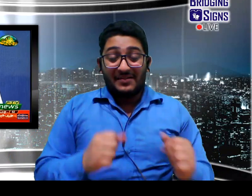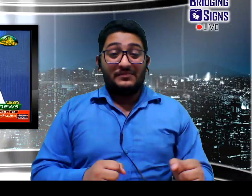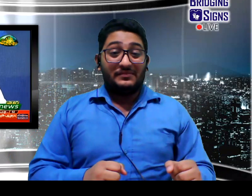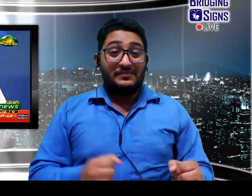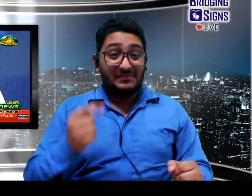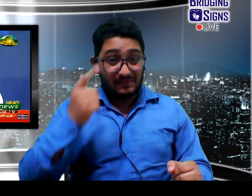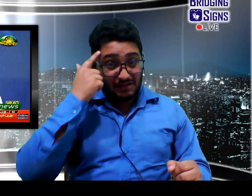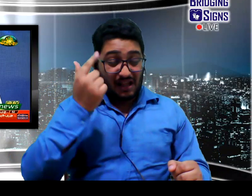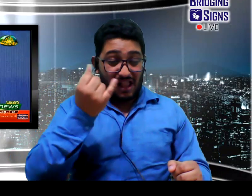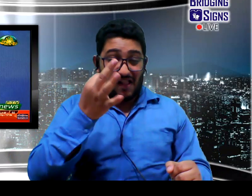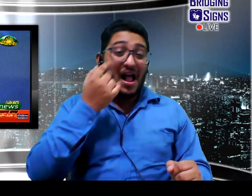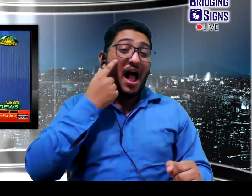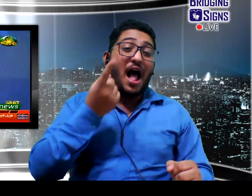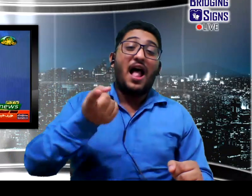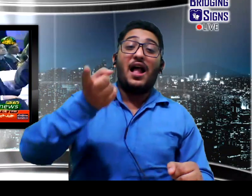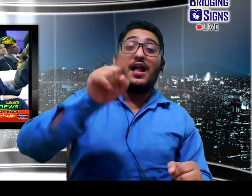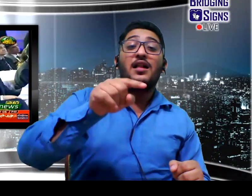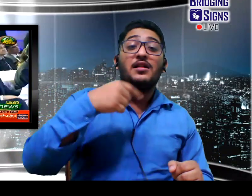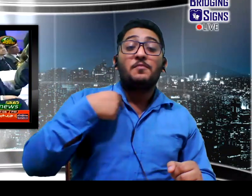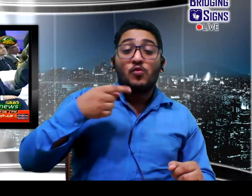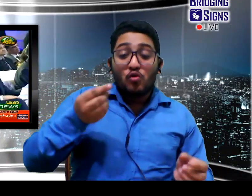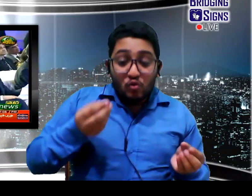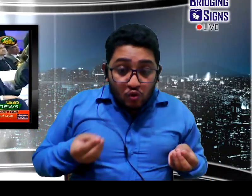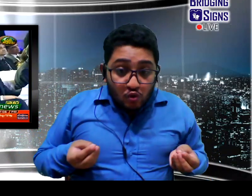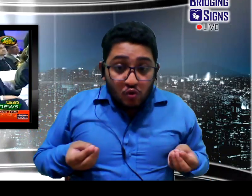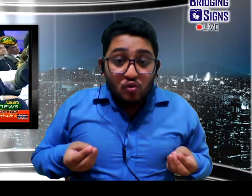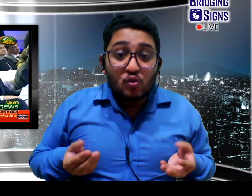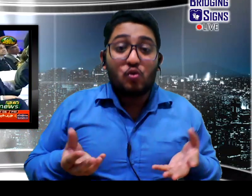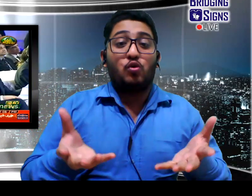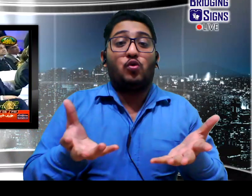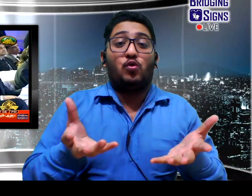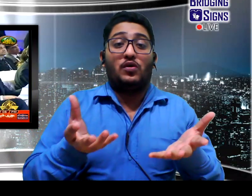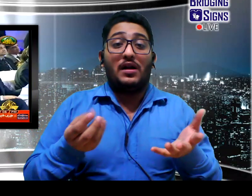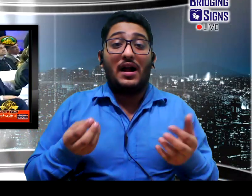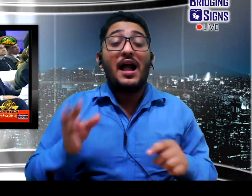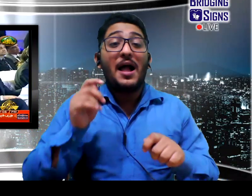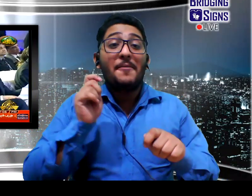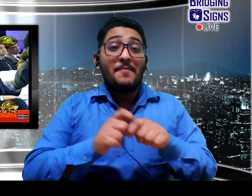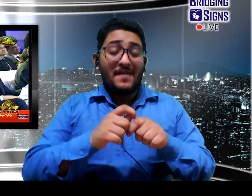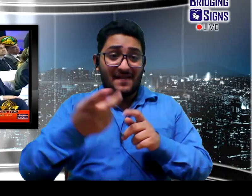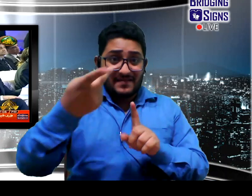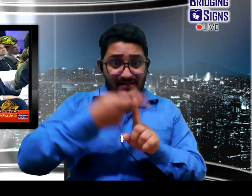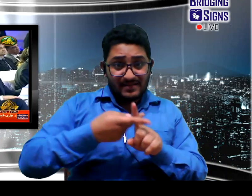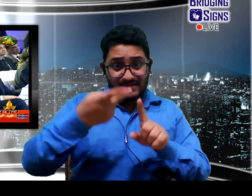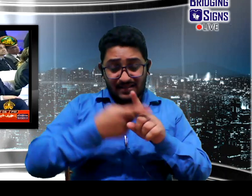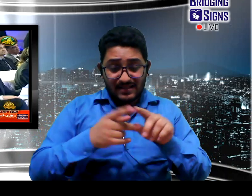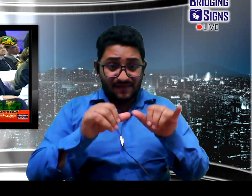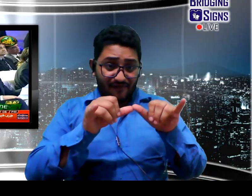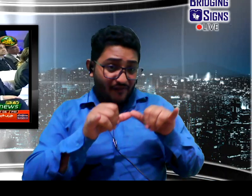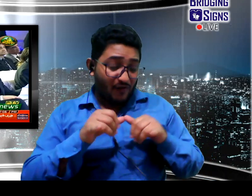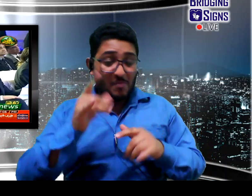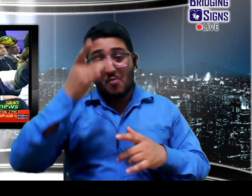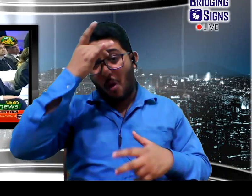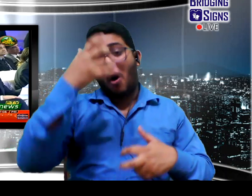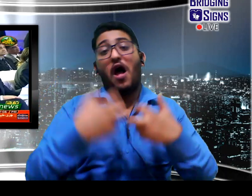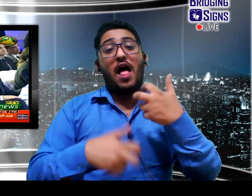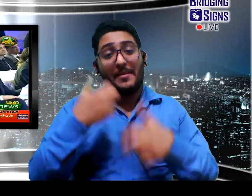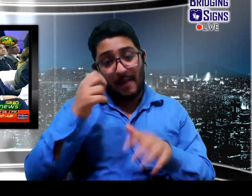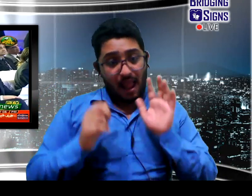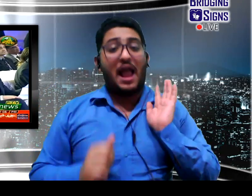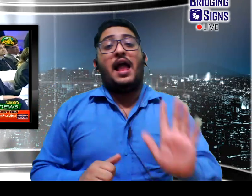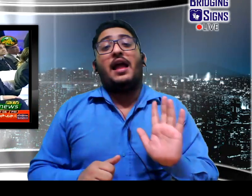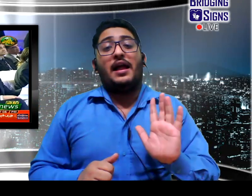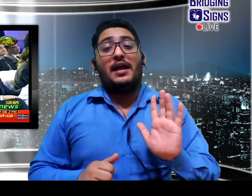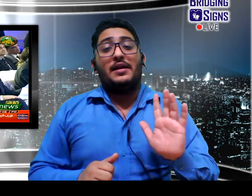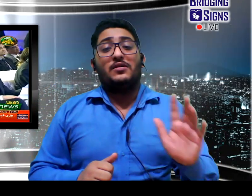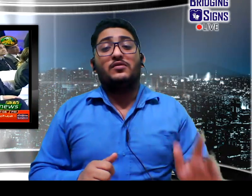now, tomorrow morning, we start to make inroads. The challenges we face. There